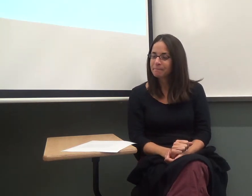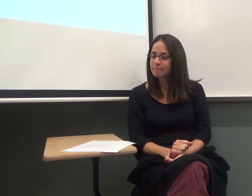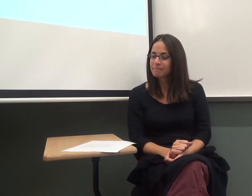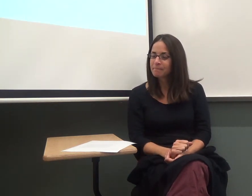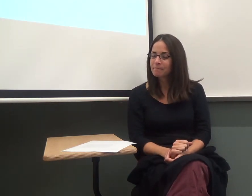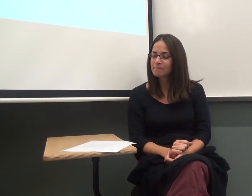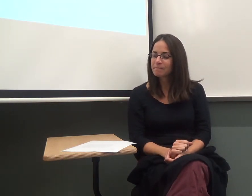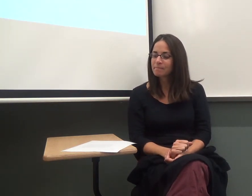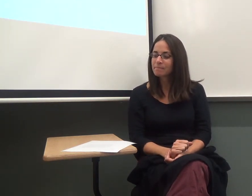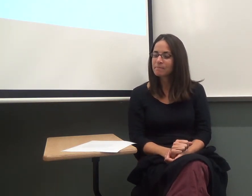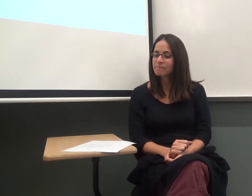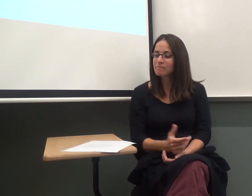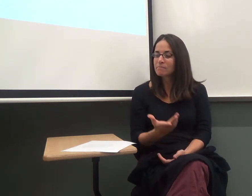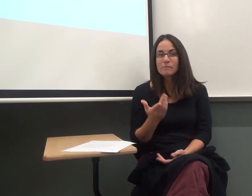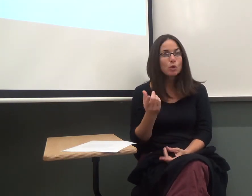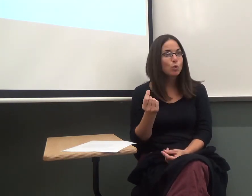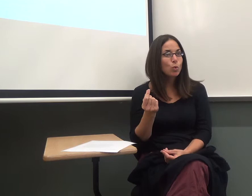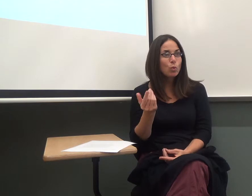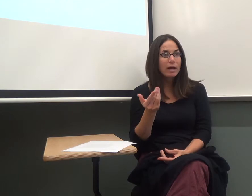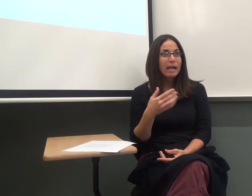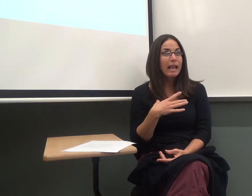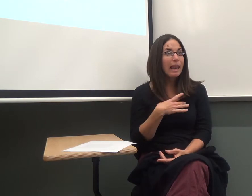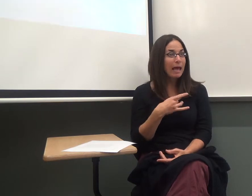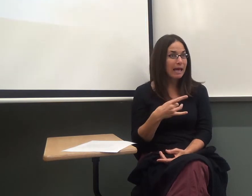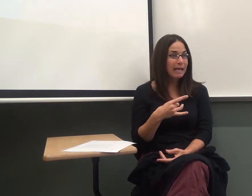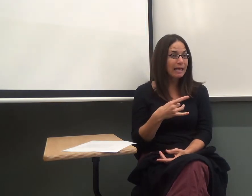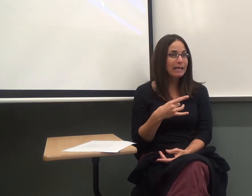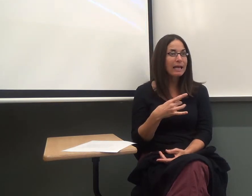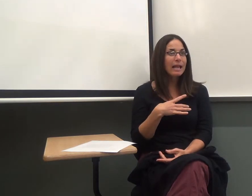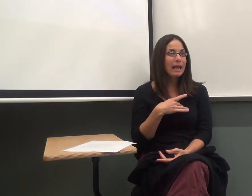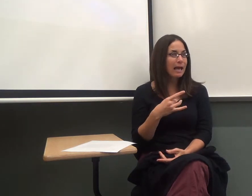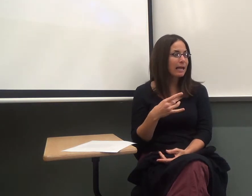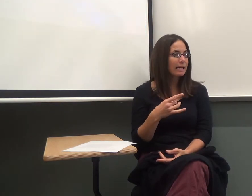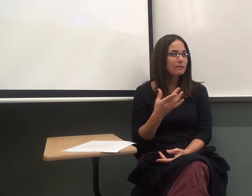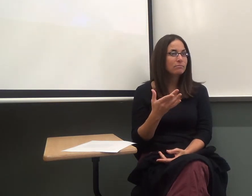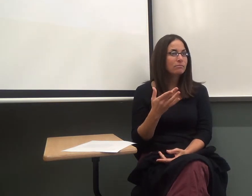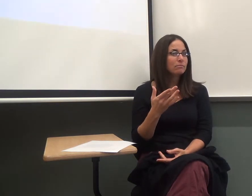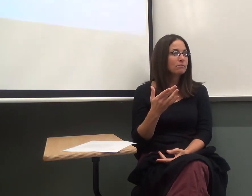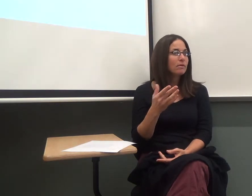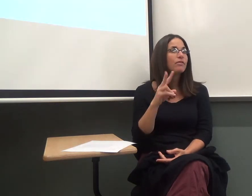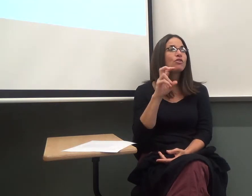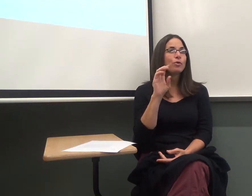What are the cockatiels doing? Like. Liking. What is that? Verb. Verb. Like.